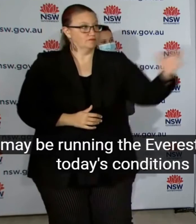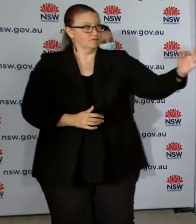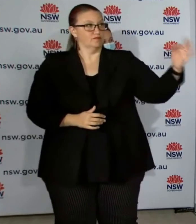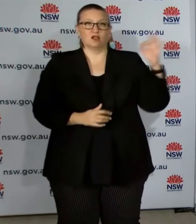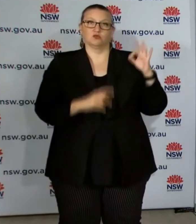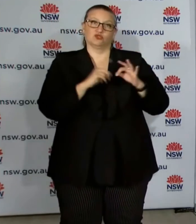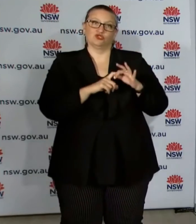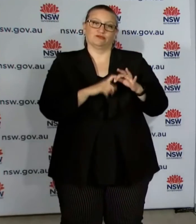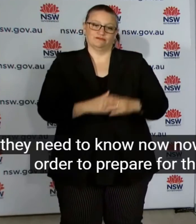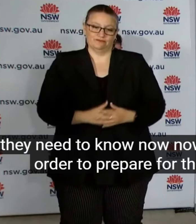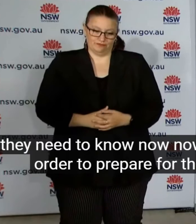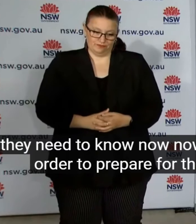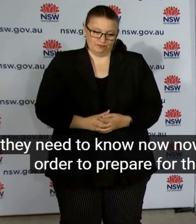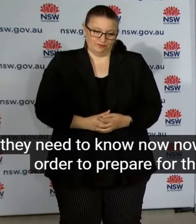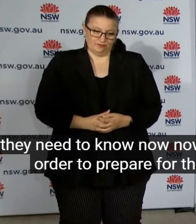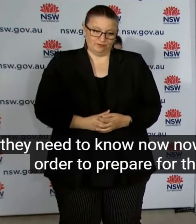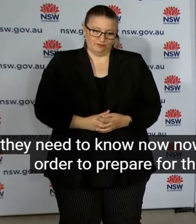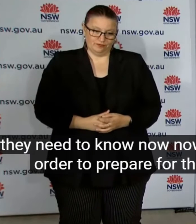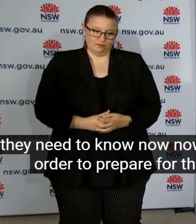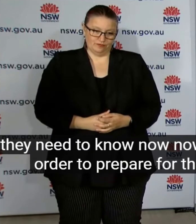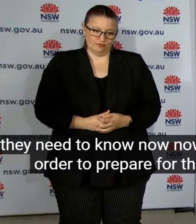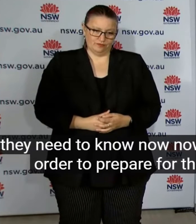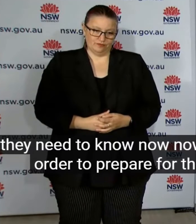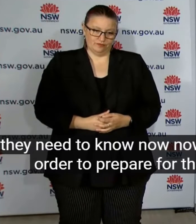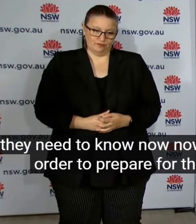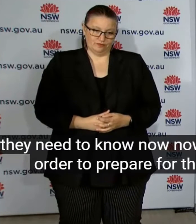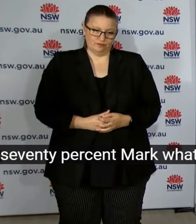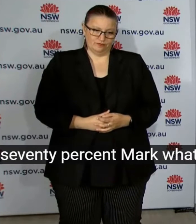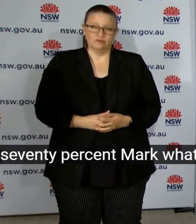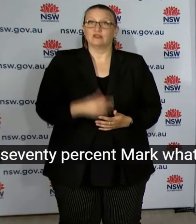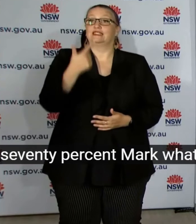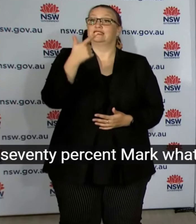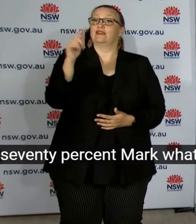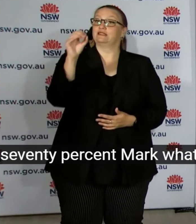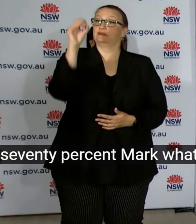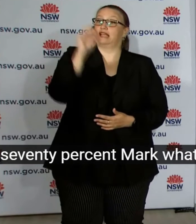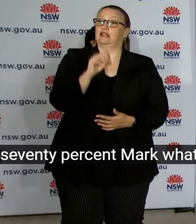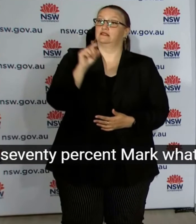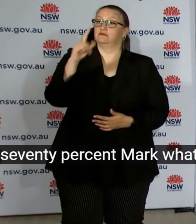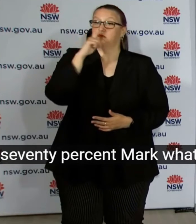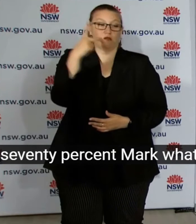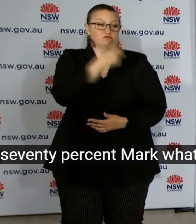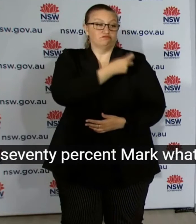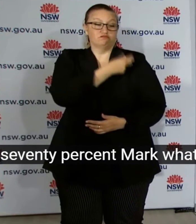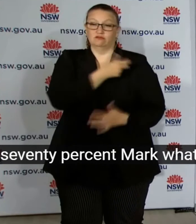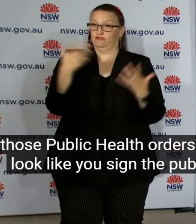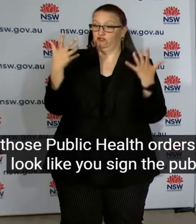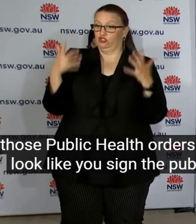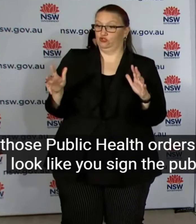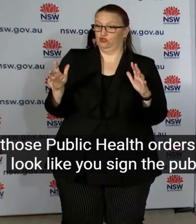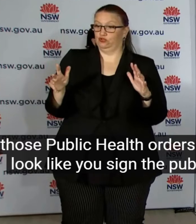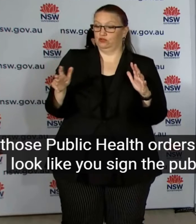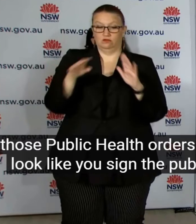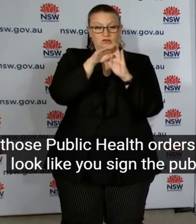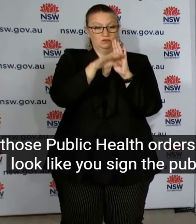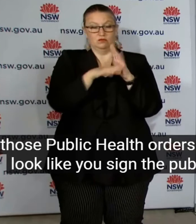now, in order to prepare for that 70% mark, what those public health orders will look like. You sign the public health orders. Who will be